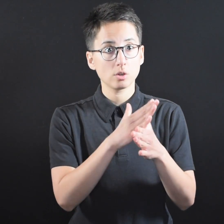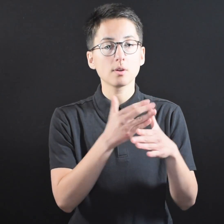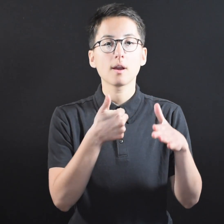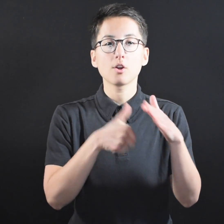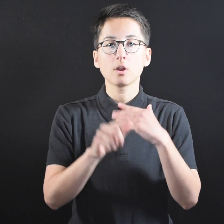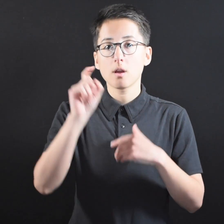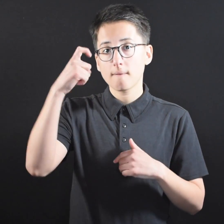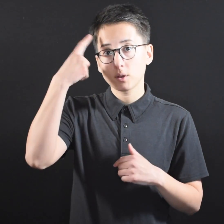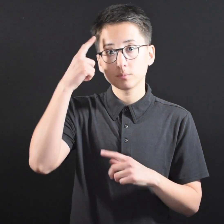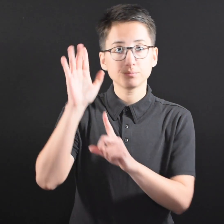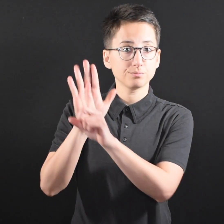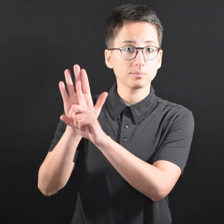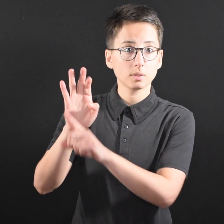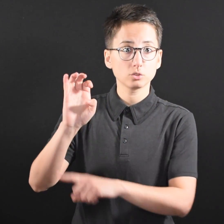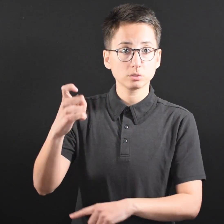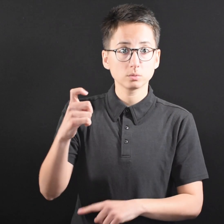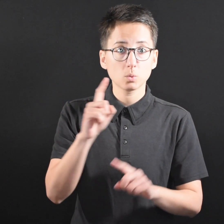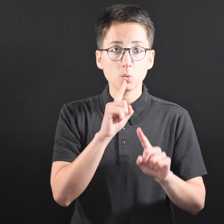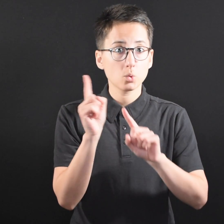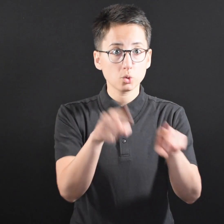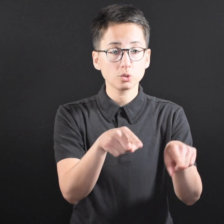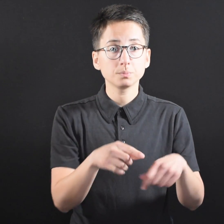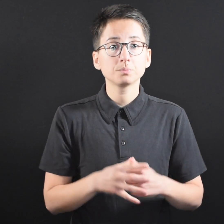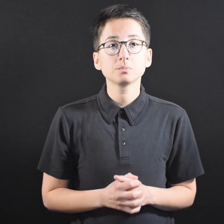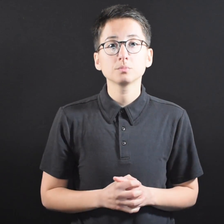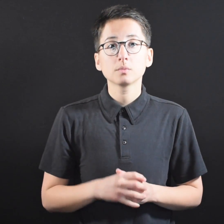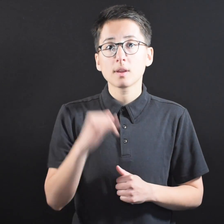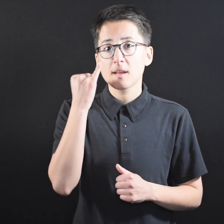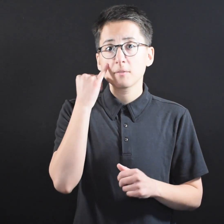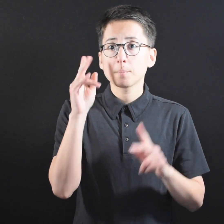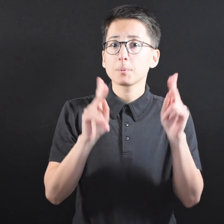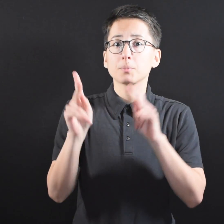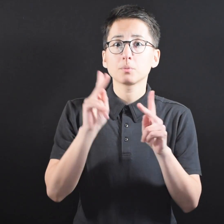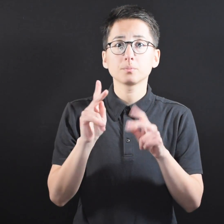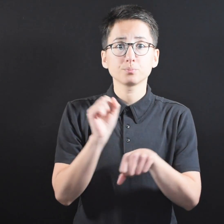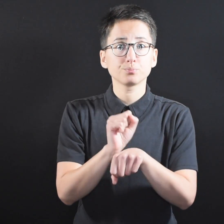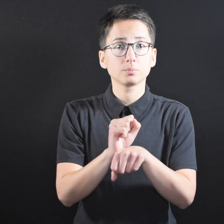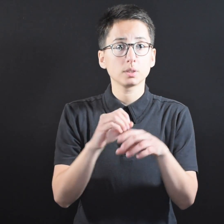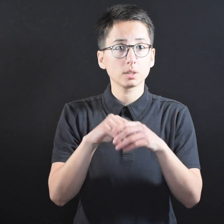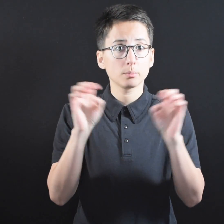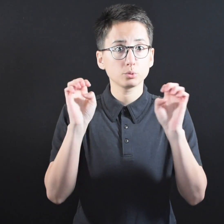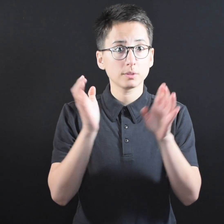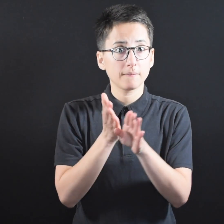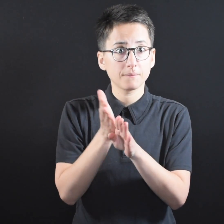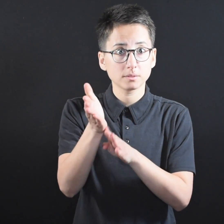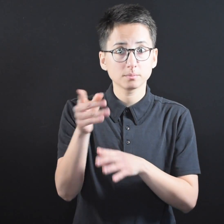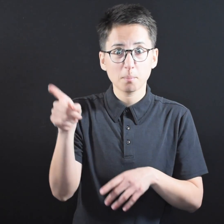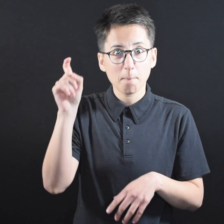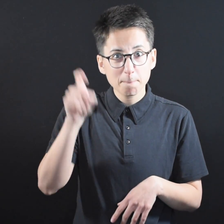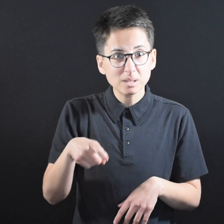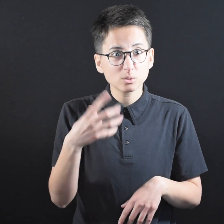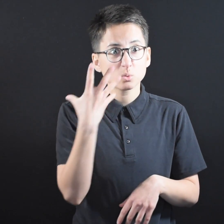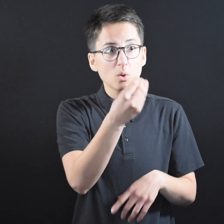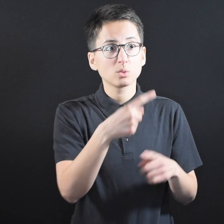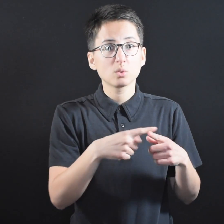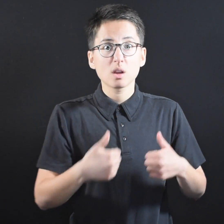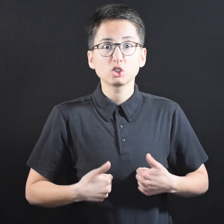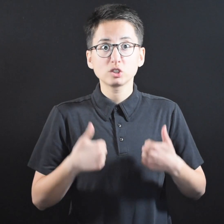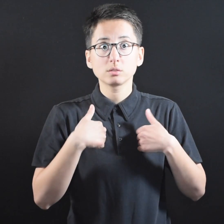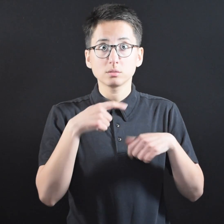Addresses are shared under a governor's executive order. If emergency responders are called to those addresses, they know ahead